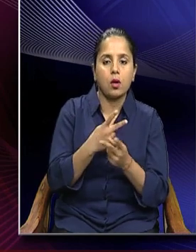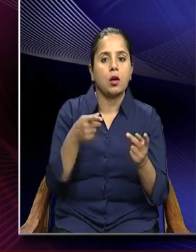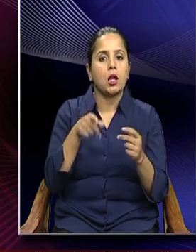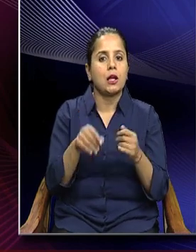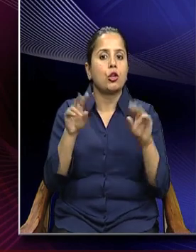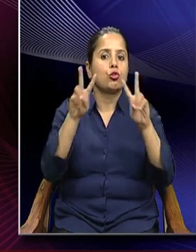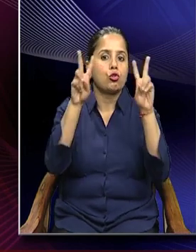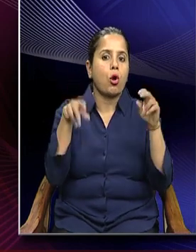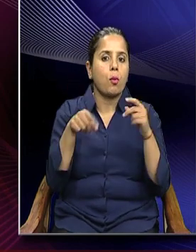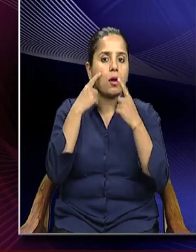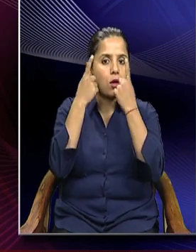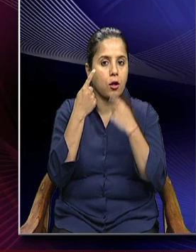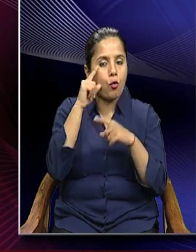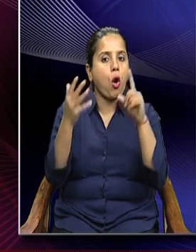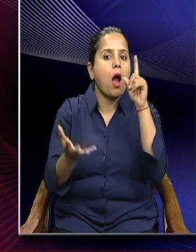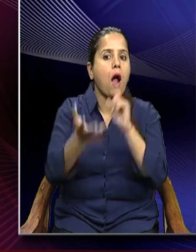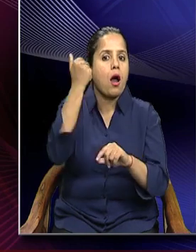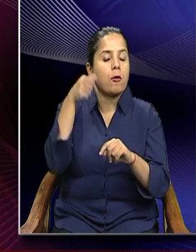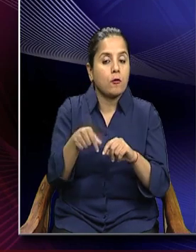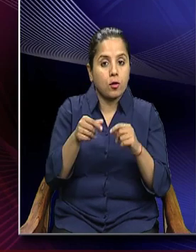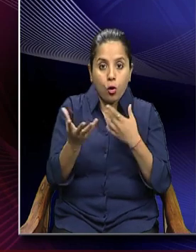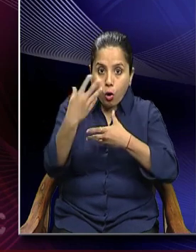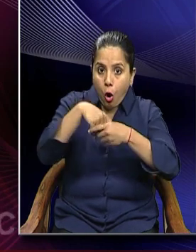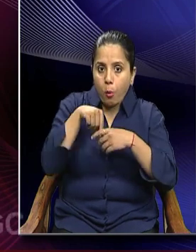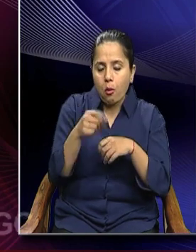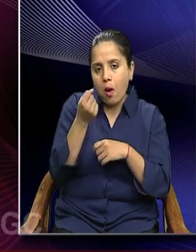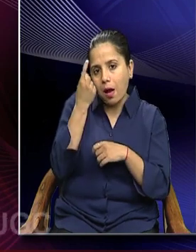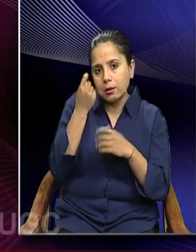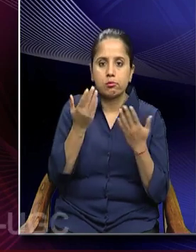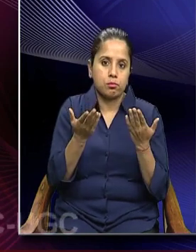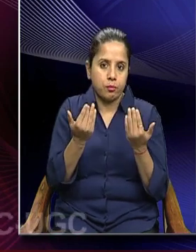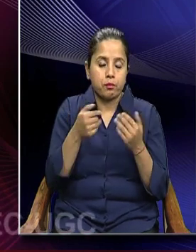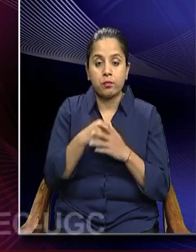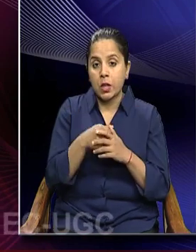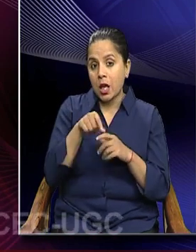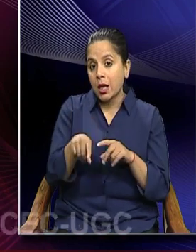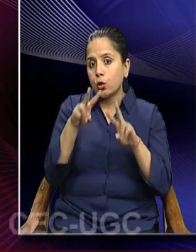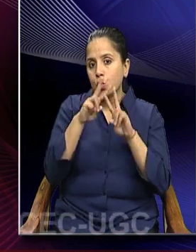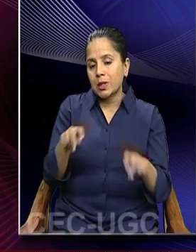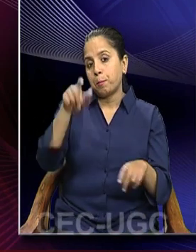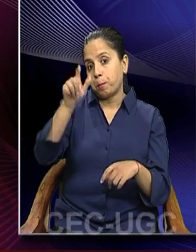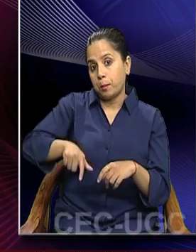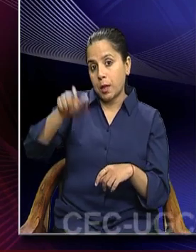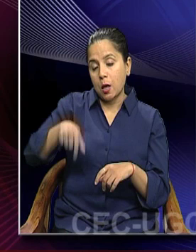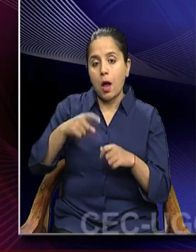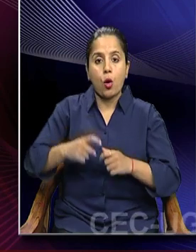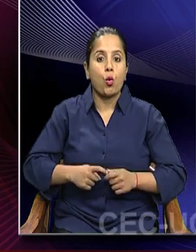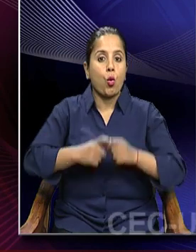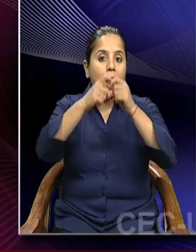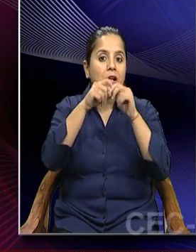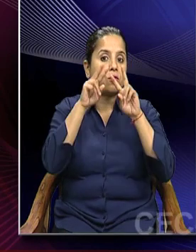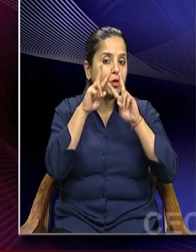of investigation for achieving a comprehensive understanding. According to researchers, qualitative